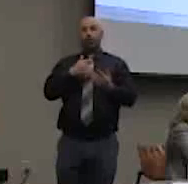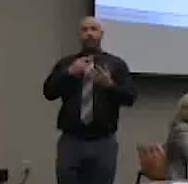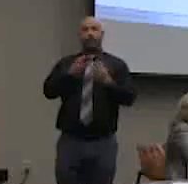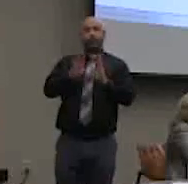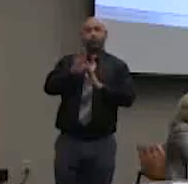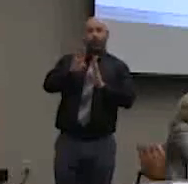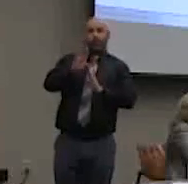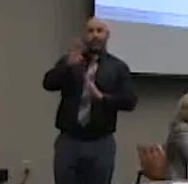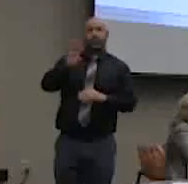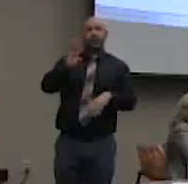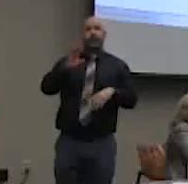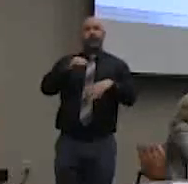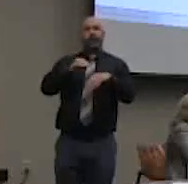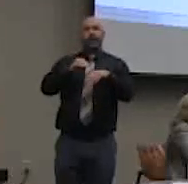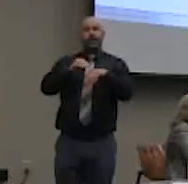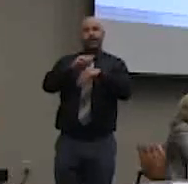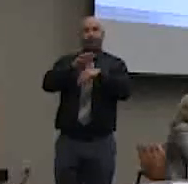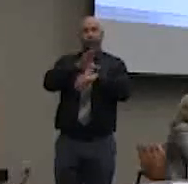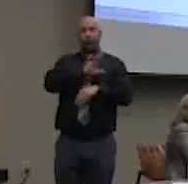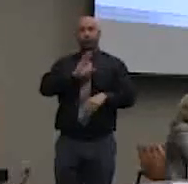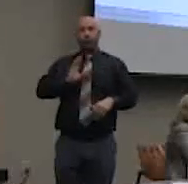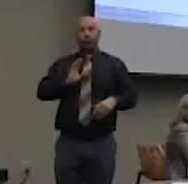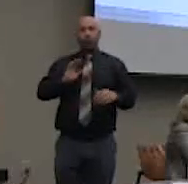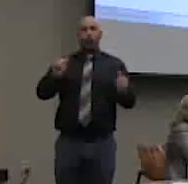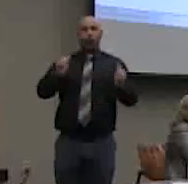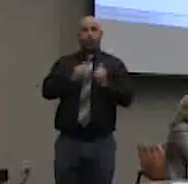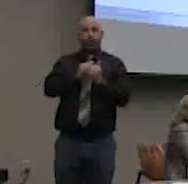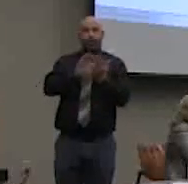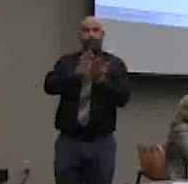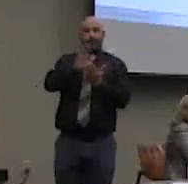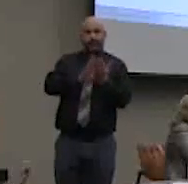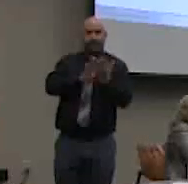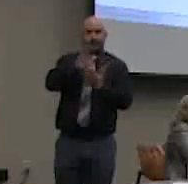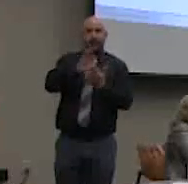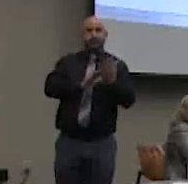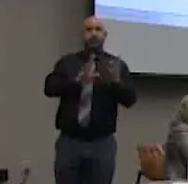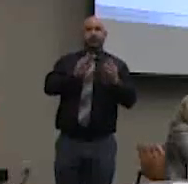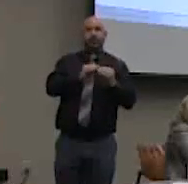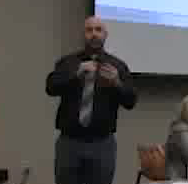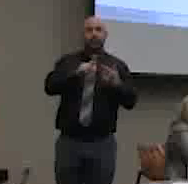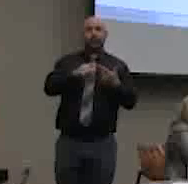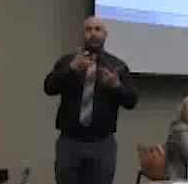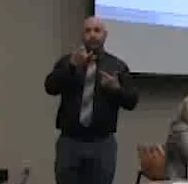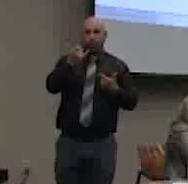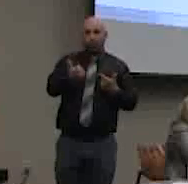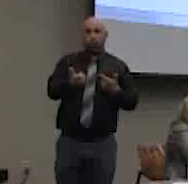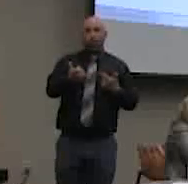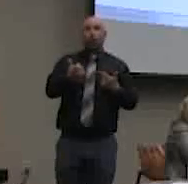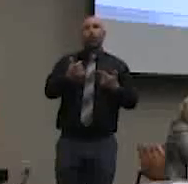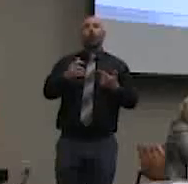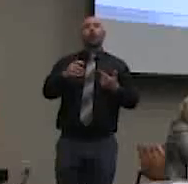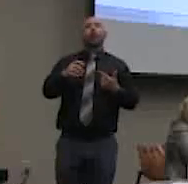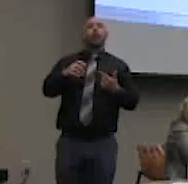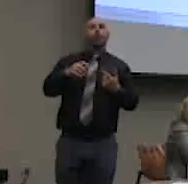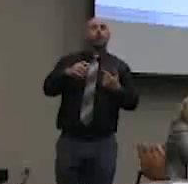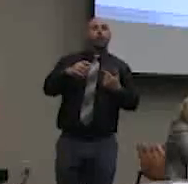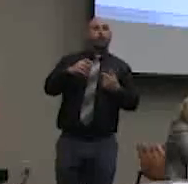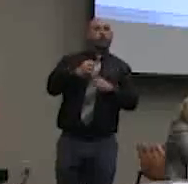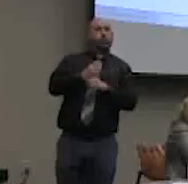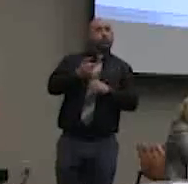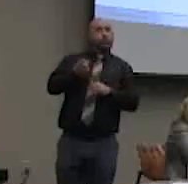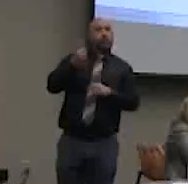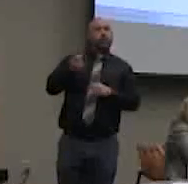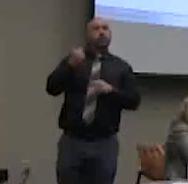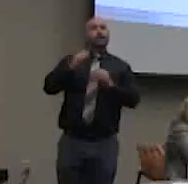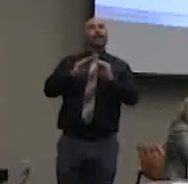board with a face-to-face meeting, phone call, making sure that they understood our vision and our